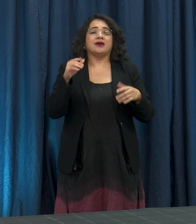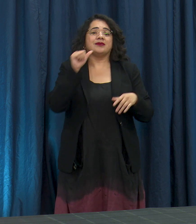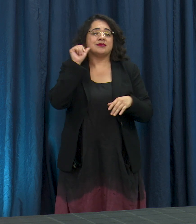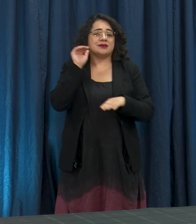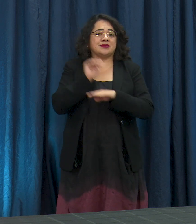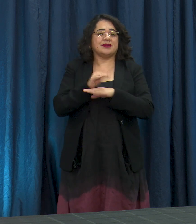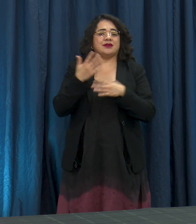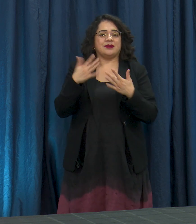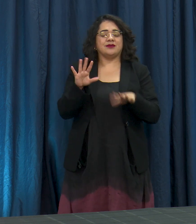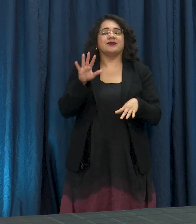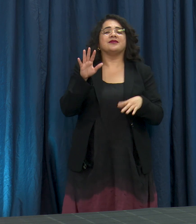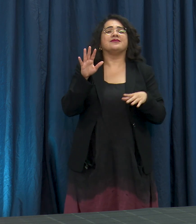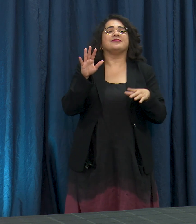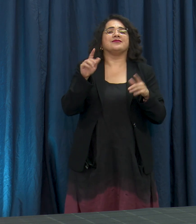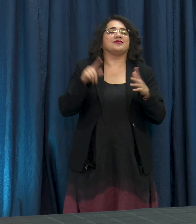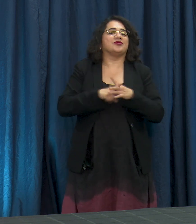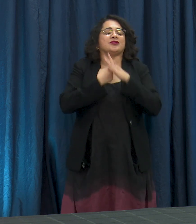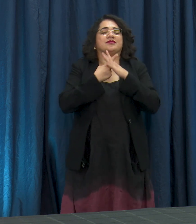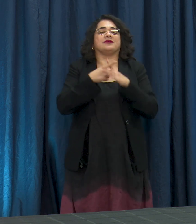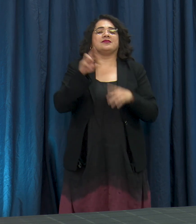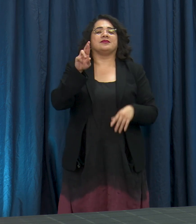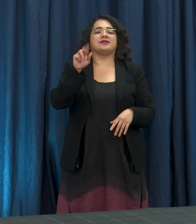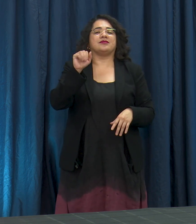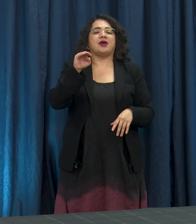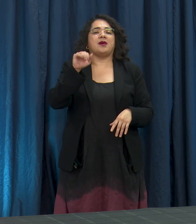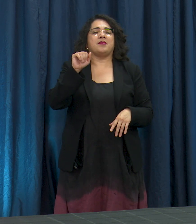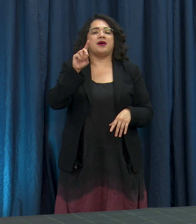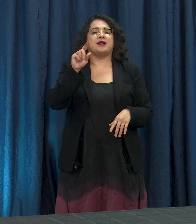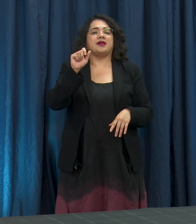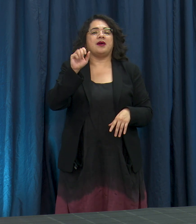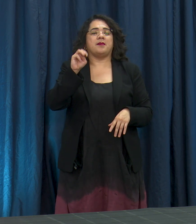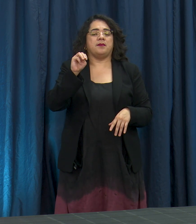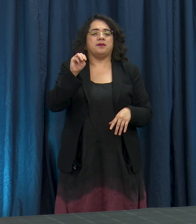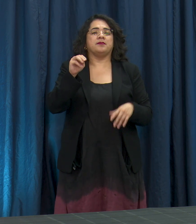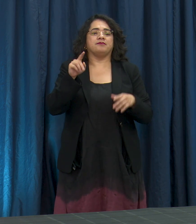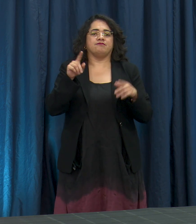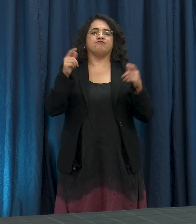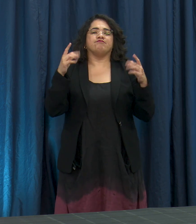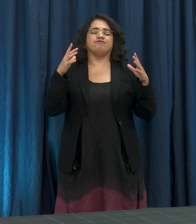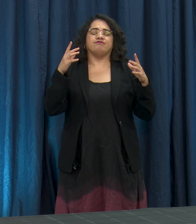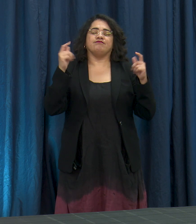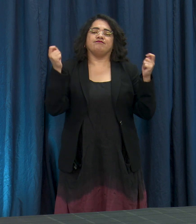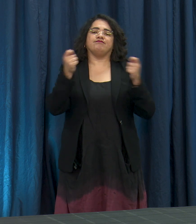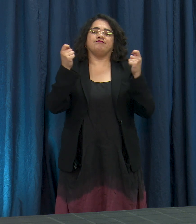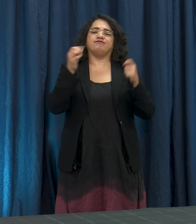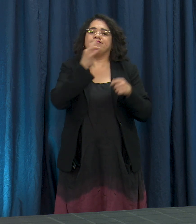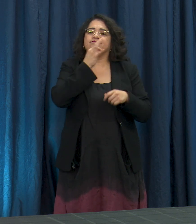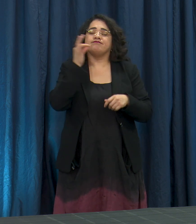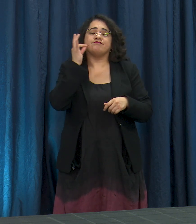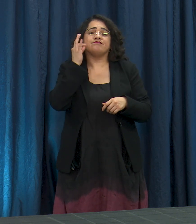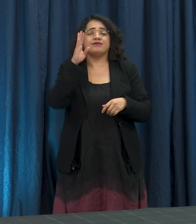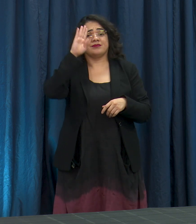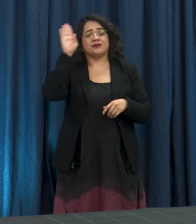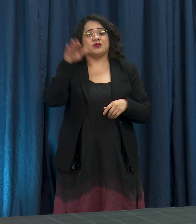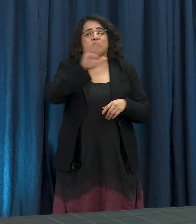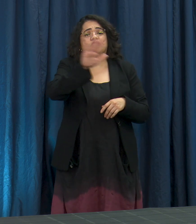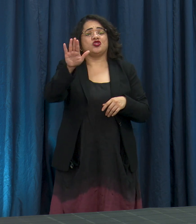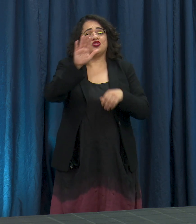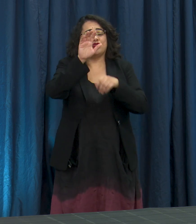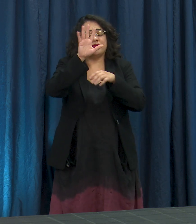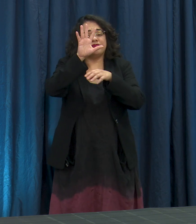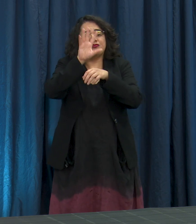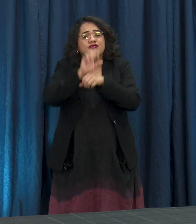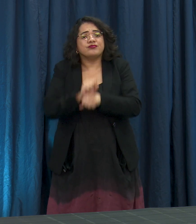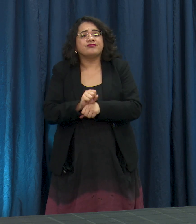nuestros residentes que celebran, nosotros sabemos que esta pandemia ha cambiado sus tradiciones y apreciamos sus esfuerzos